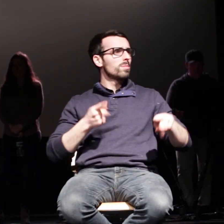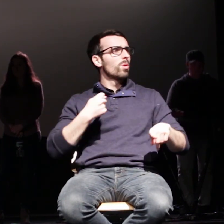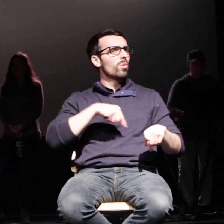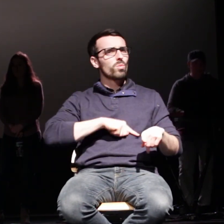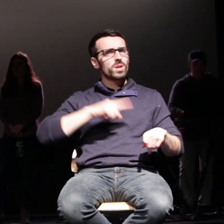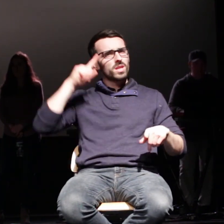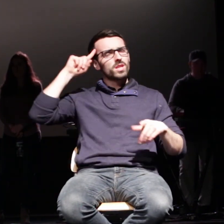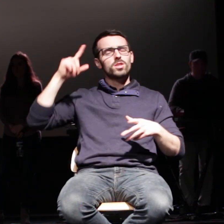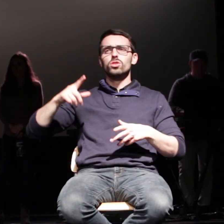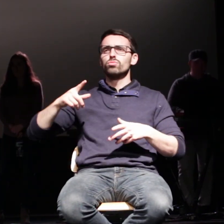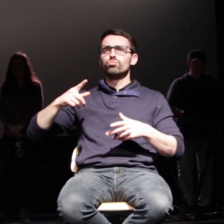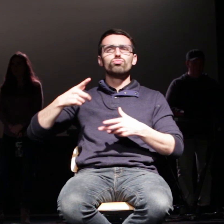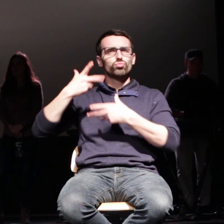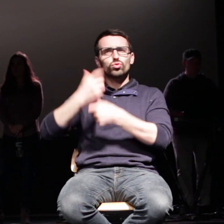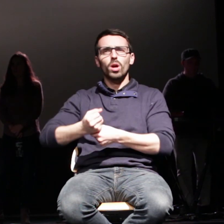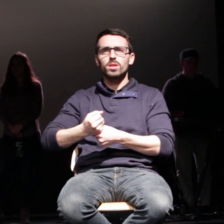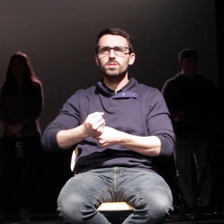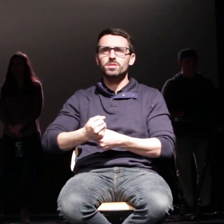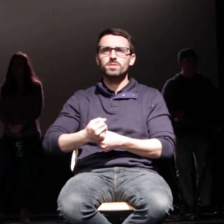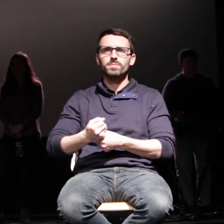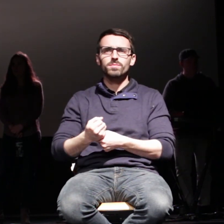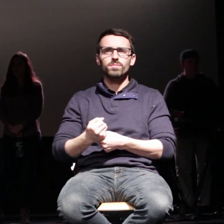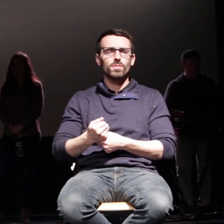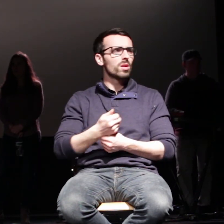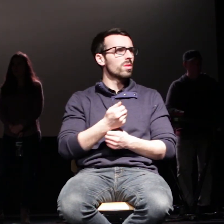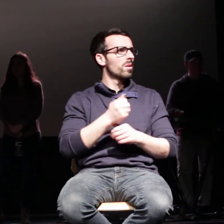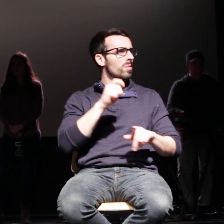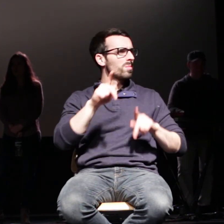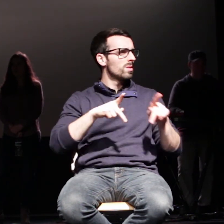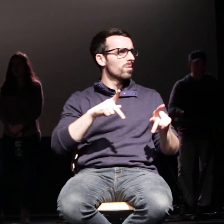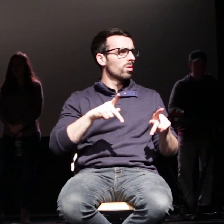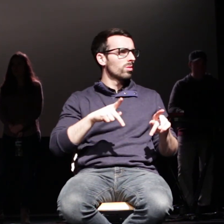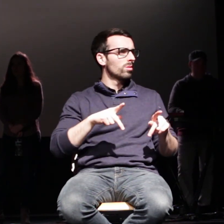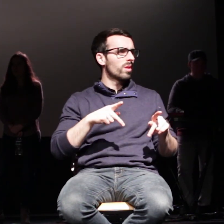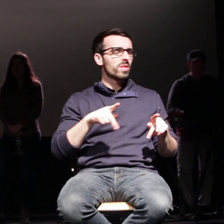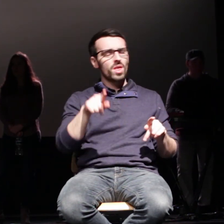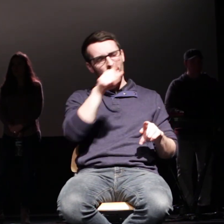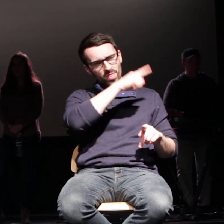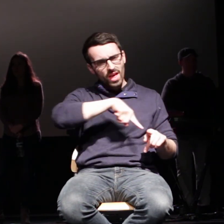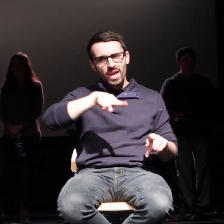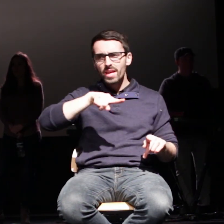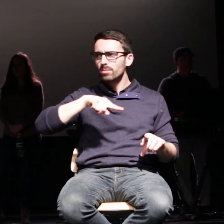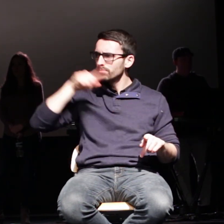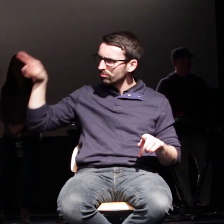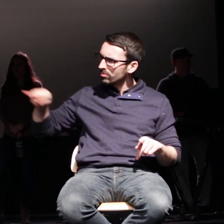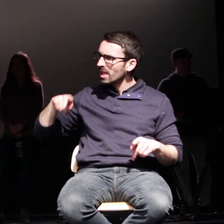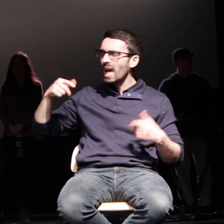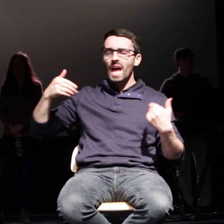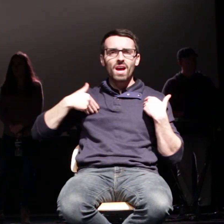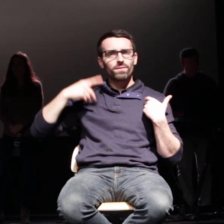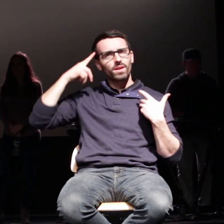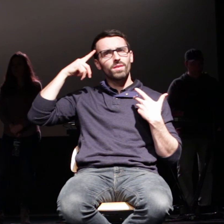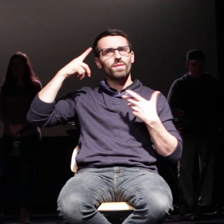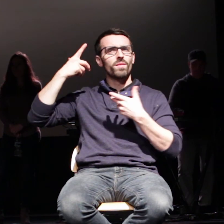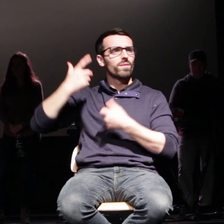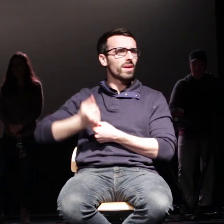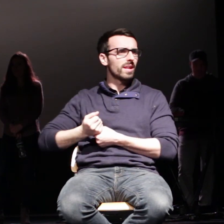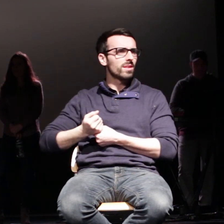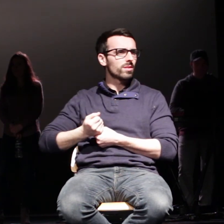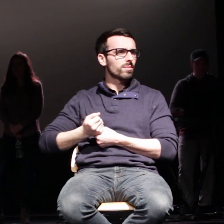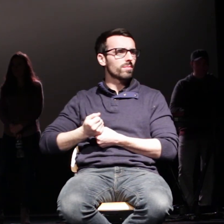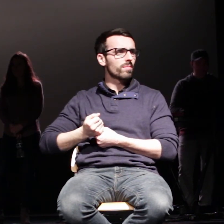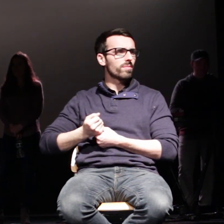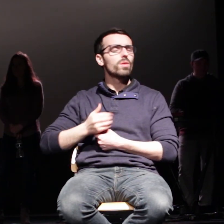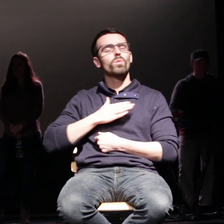who I just am so grateful for and believe, and they have faith in Jesus. And they were willing to be able to